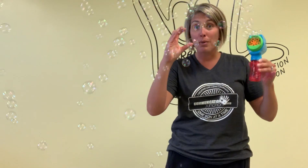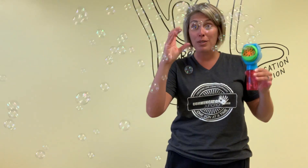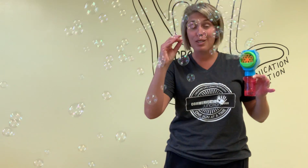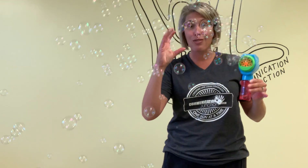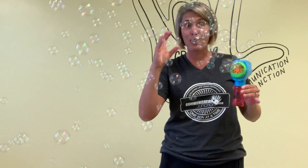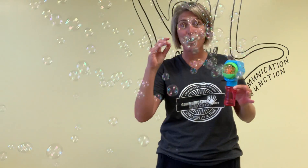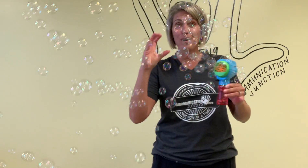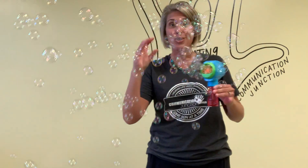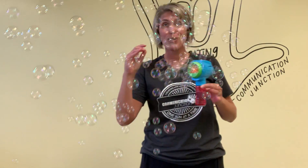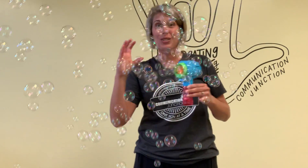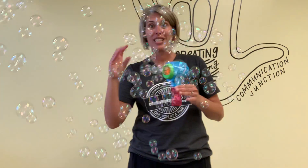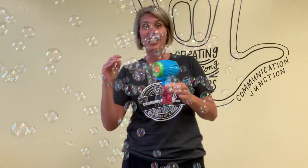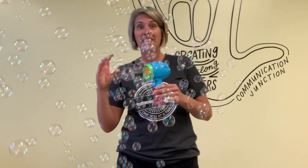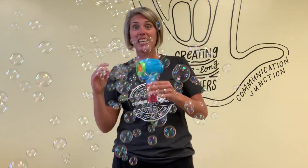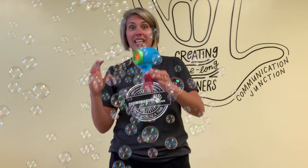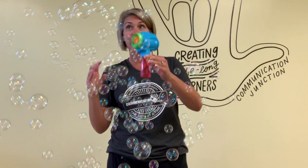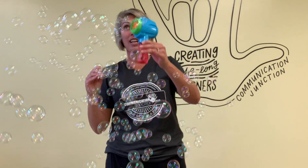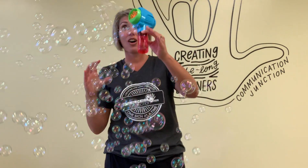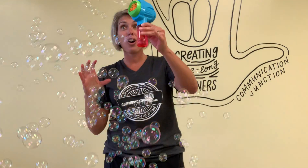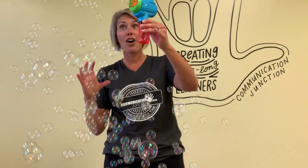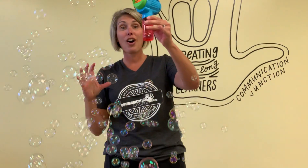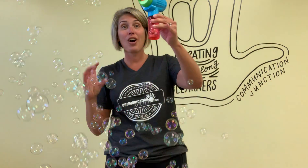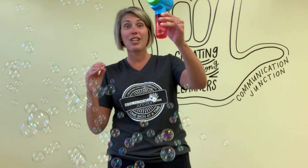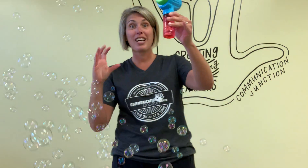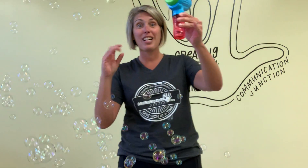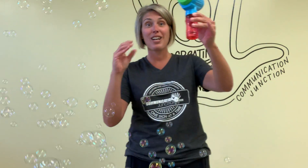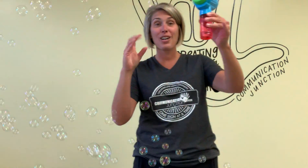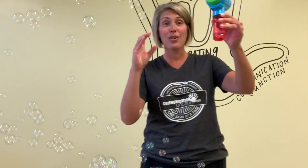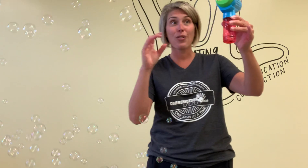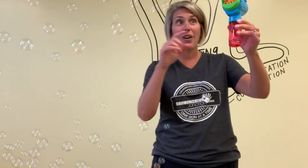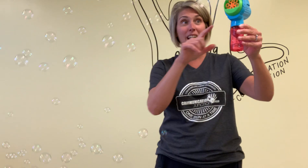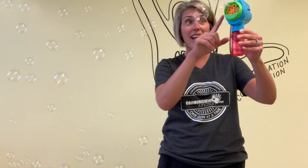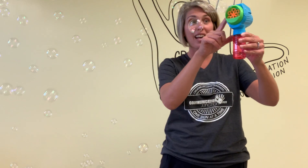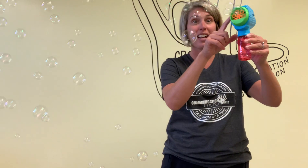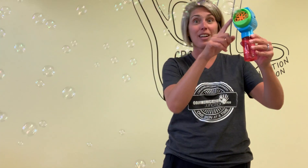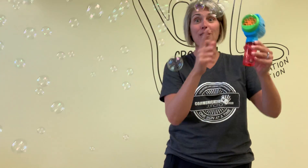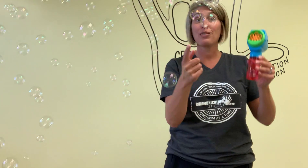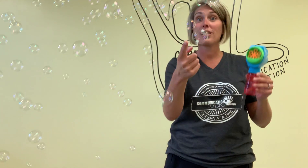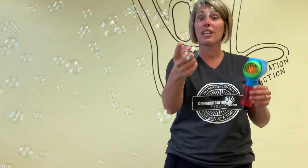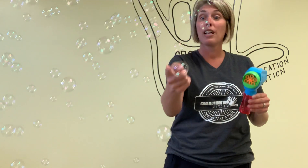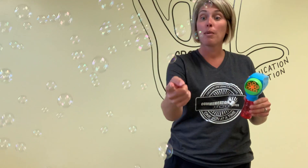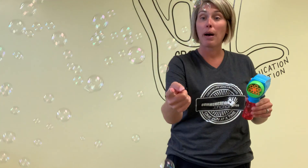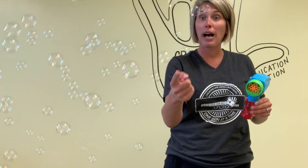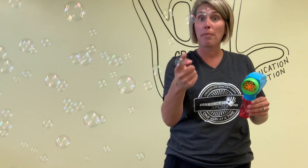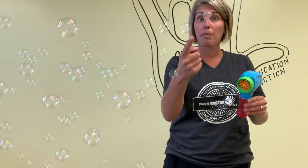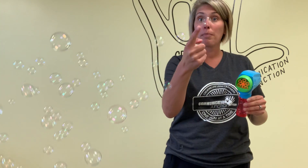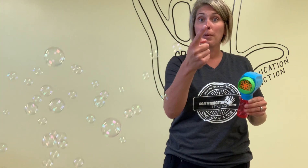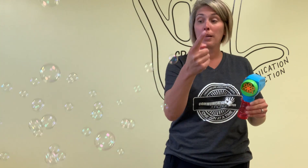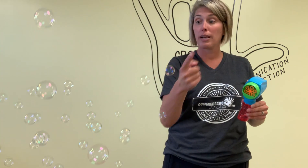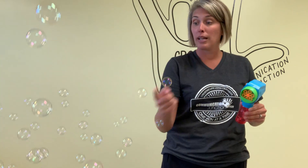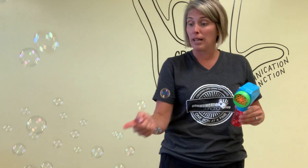Bubbles floating all around. Pop,